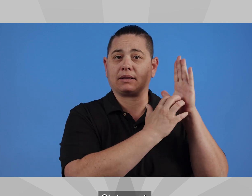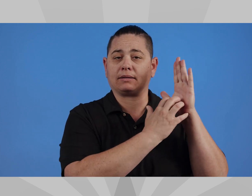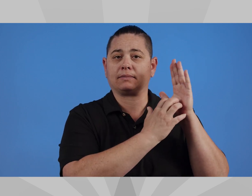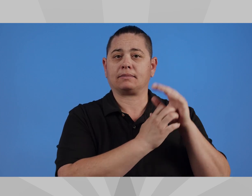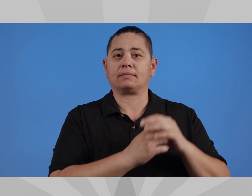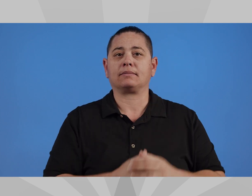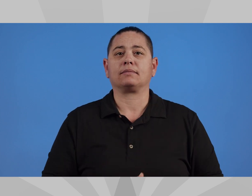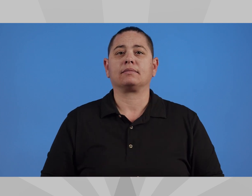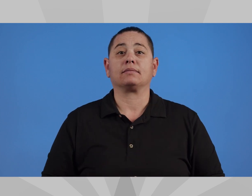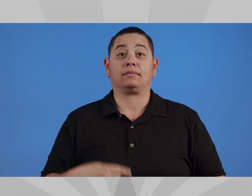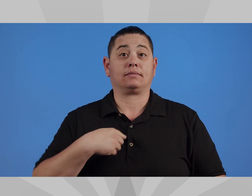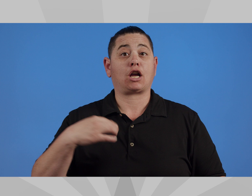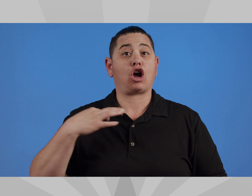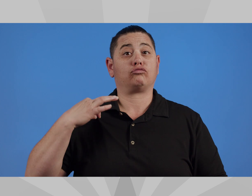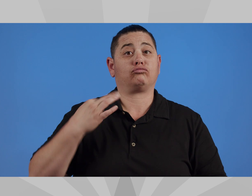Statement.